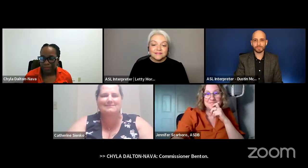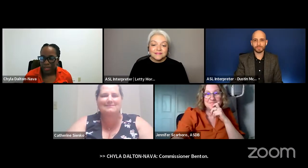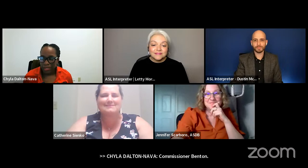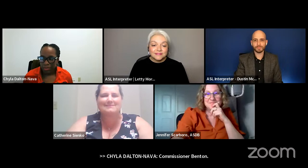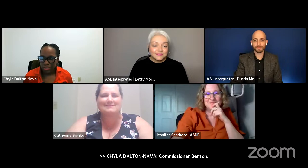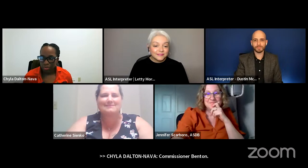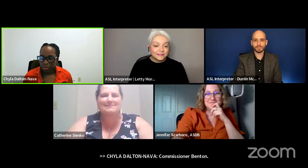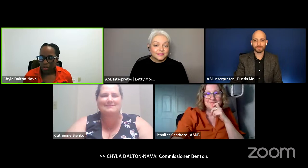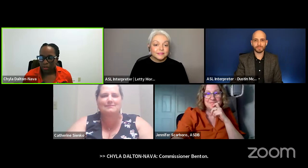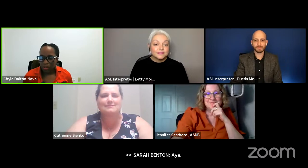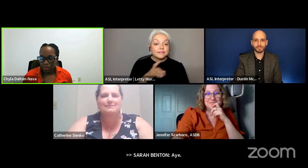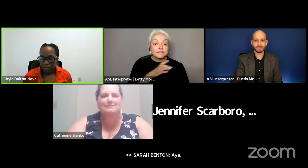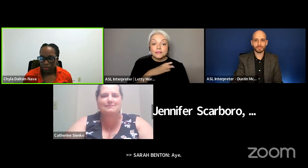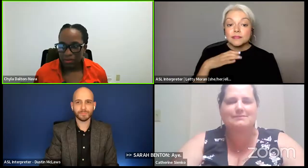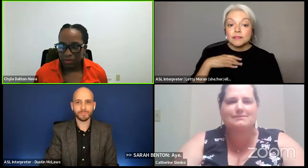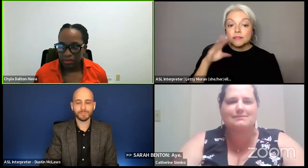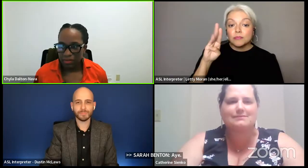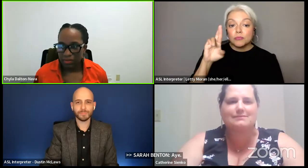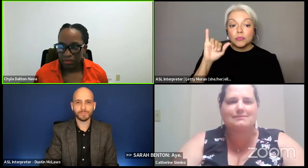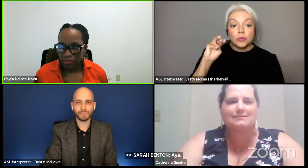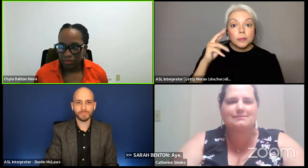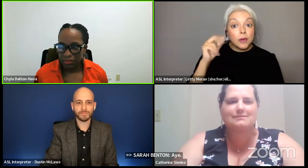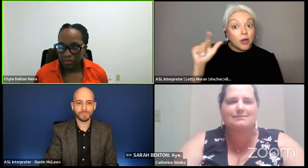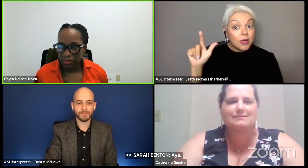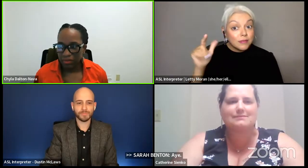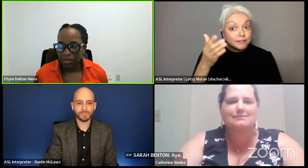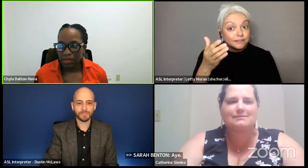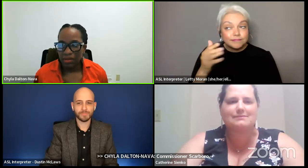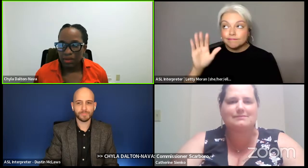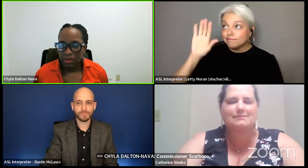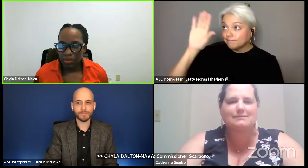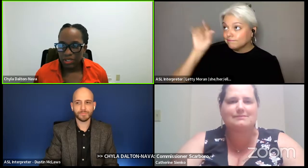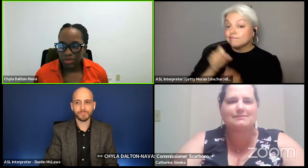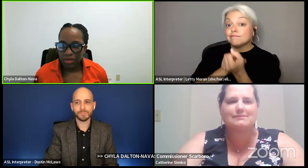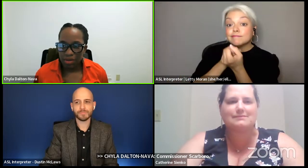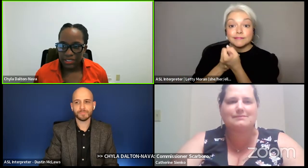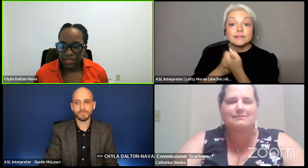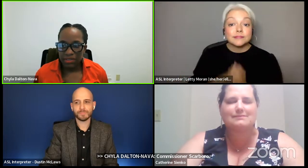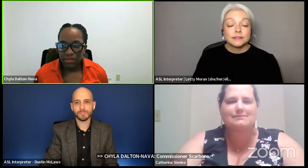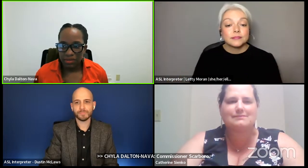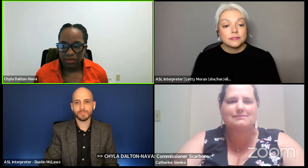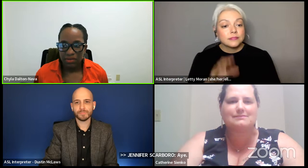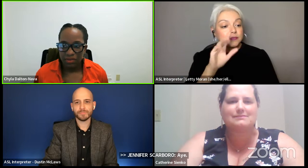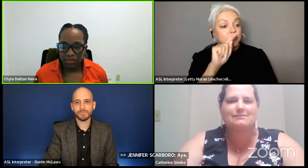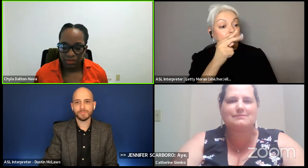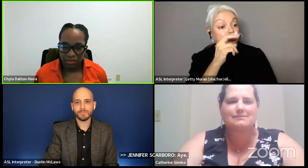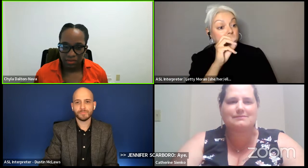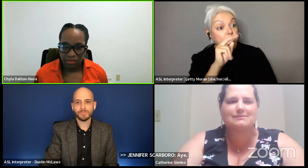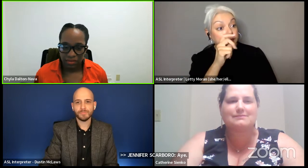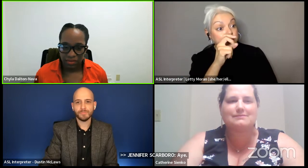Aye. Commissioner Brimhall, Aye. Commissioner Thompson,